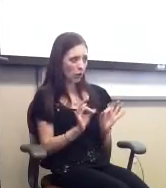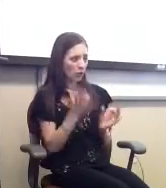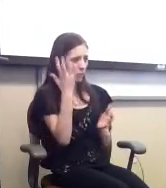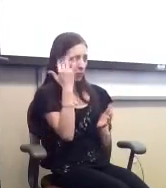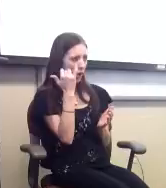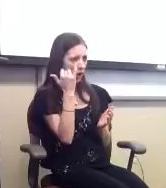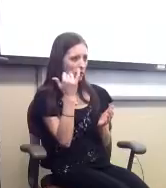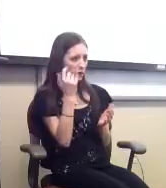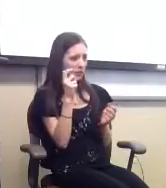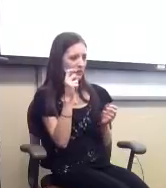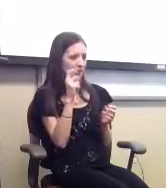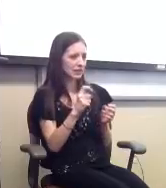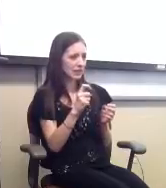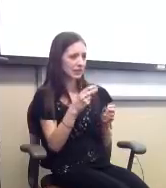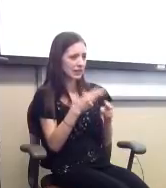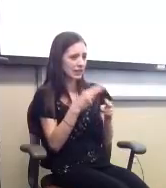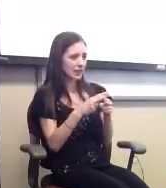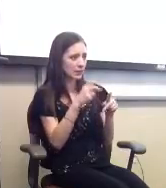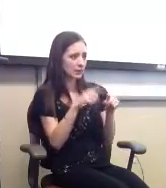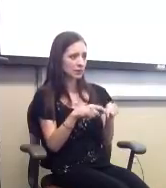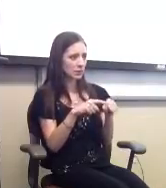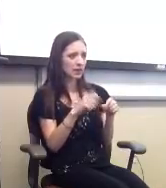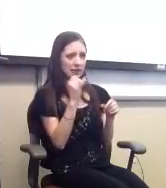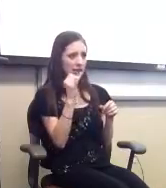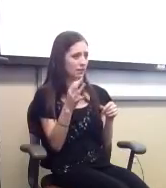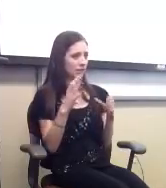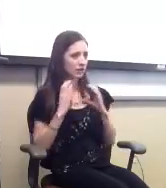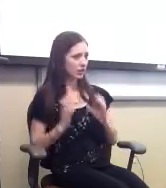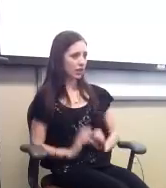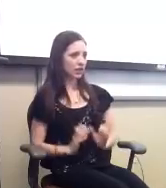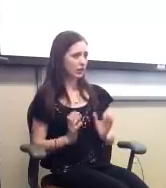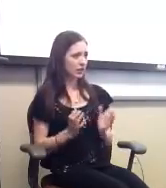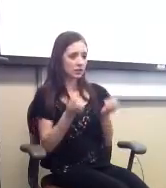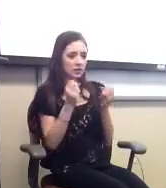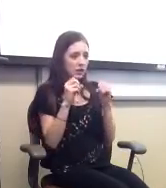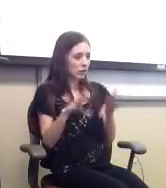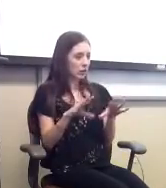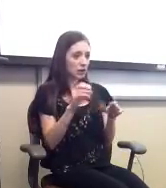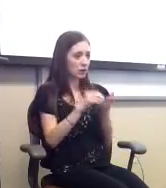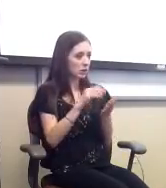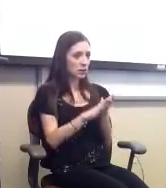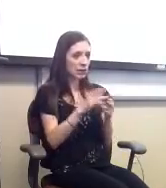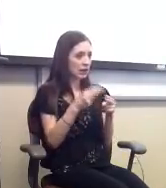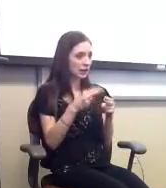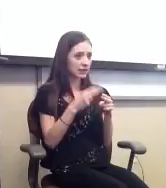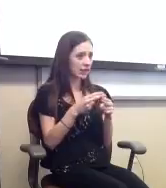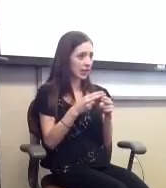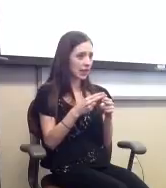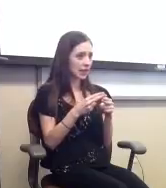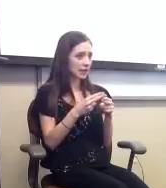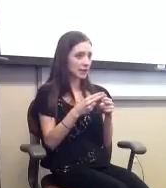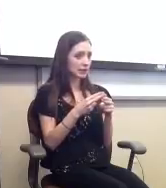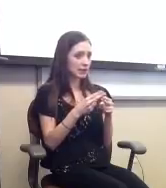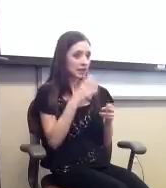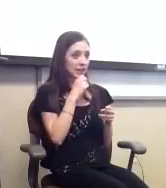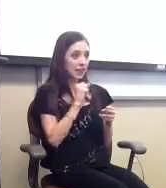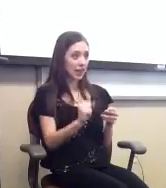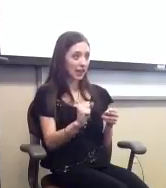dependents? Now, if the client doesn't want to put a name down, you know, isn't the age sufficient if we're seeing if could qualify